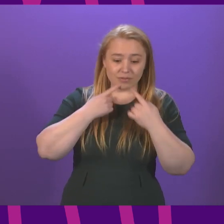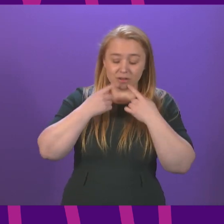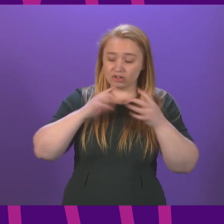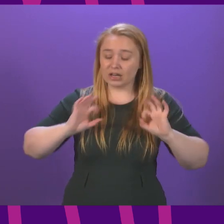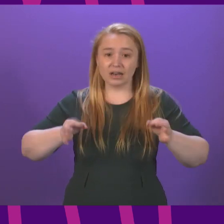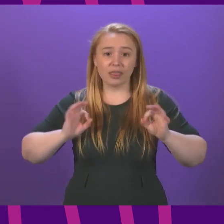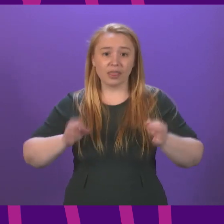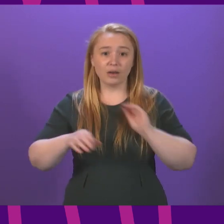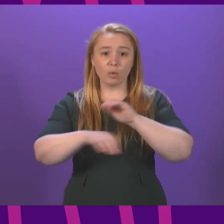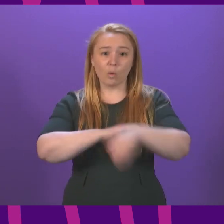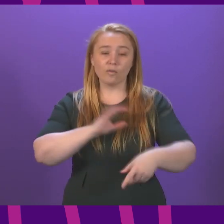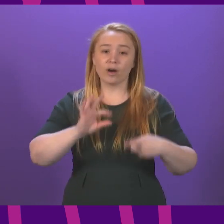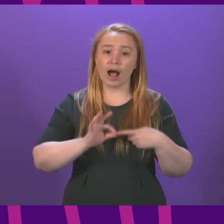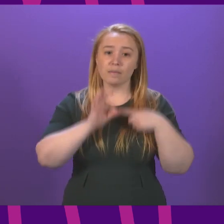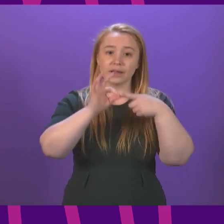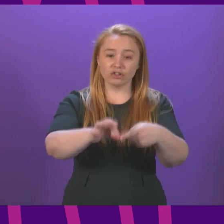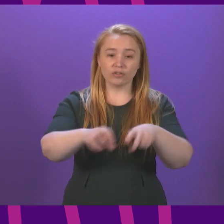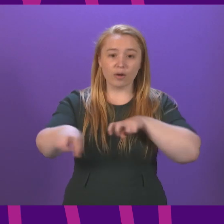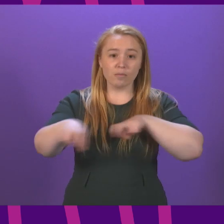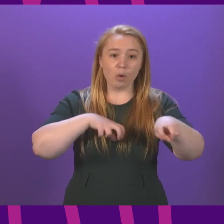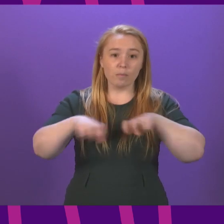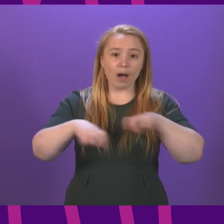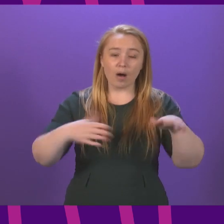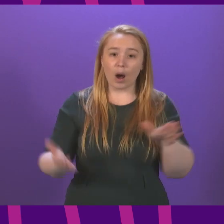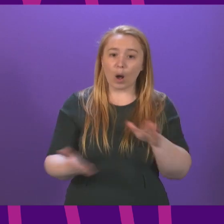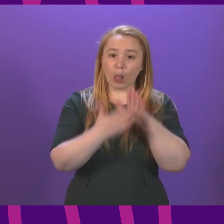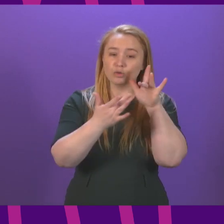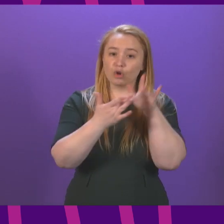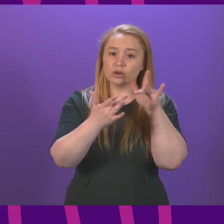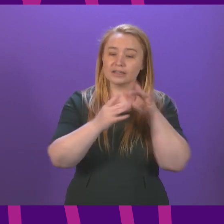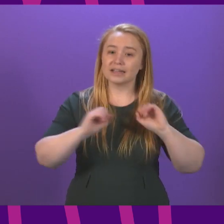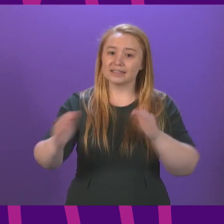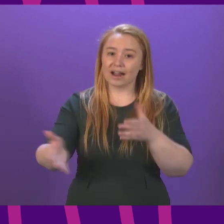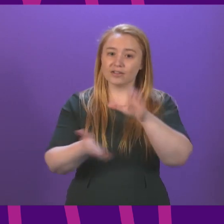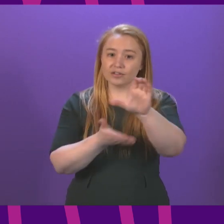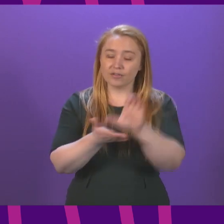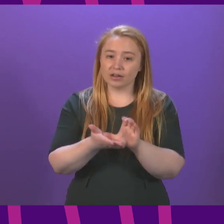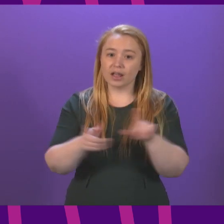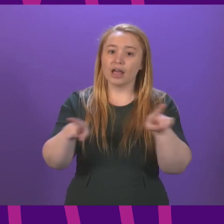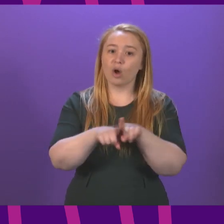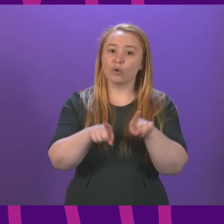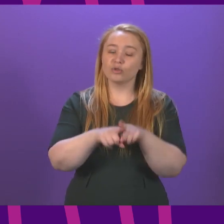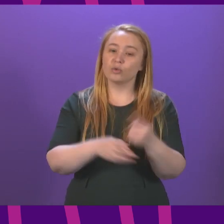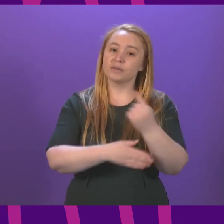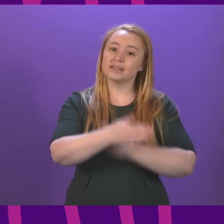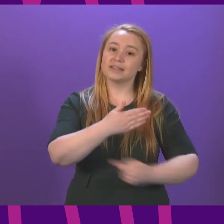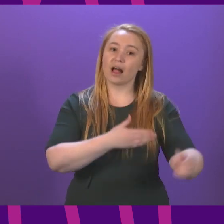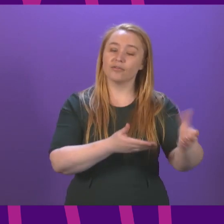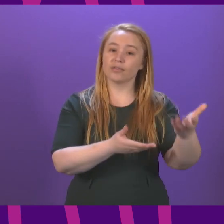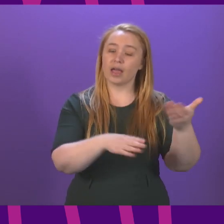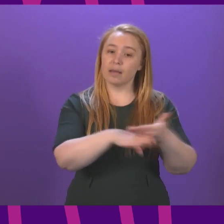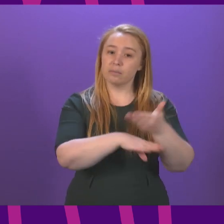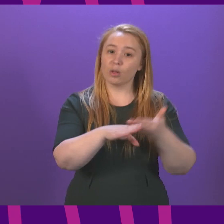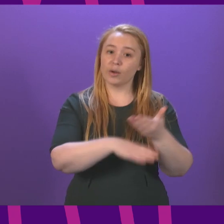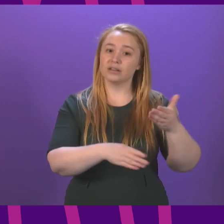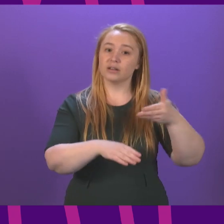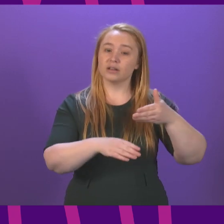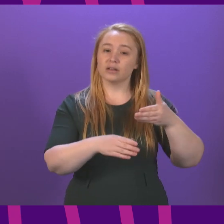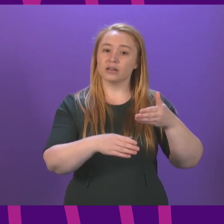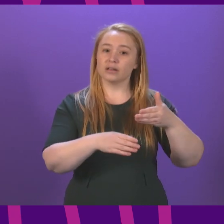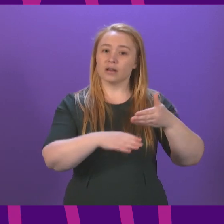to the mobile and home-based Close Contact Services Fund and the newly self-employed Hardship Fund? Many have had no acknowledgement.